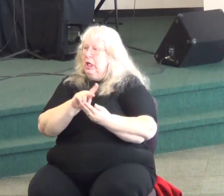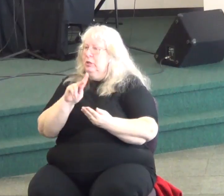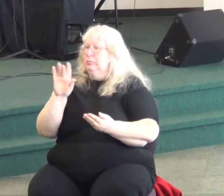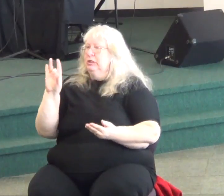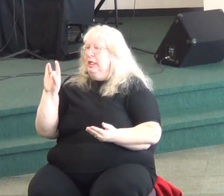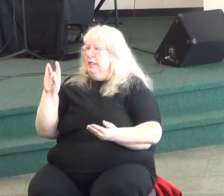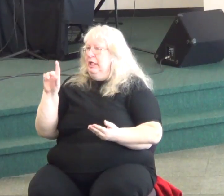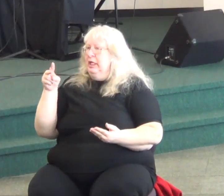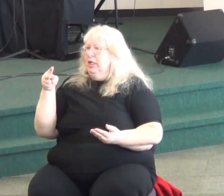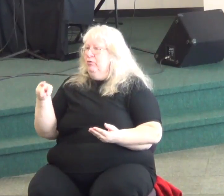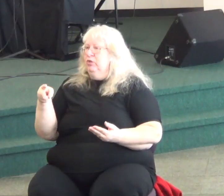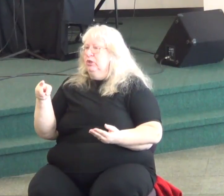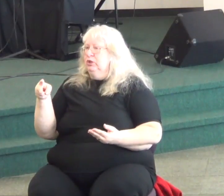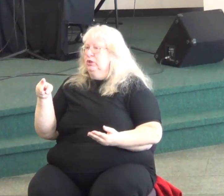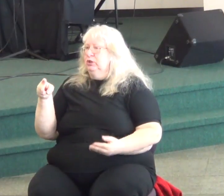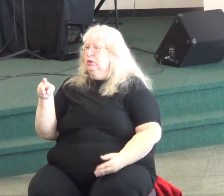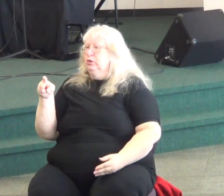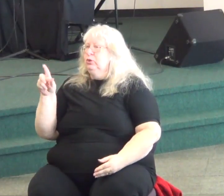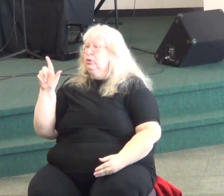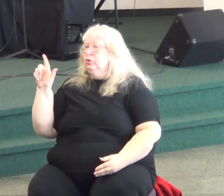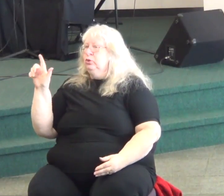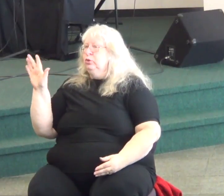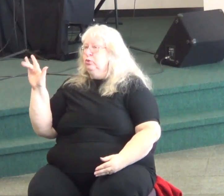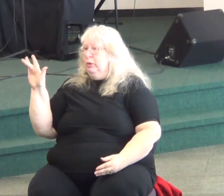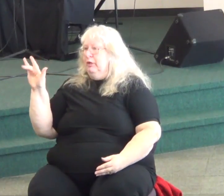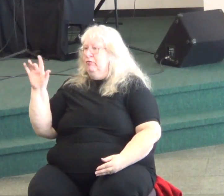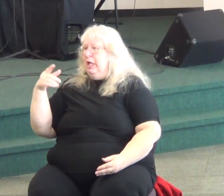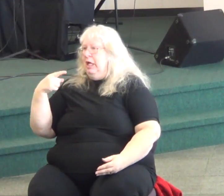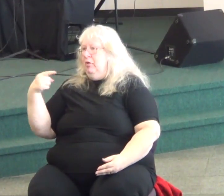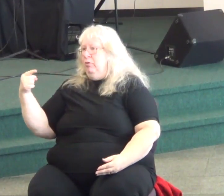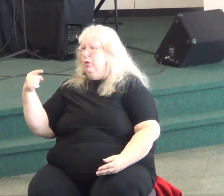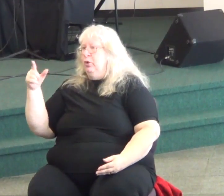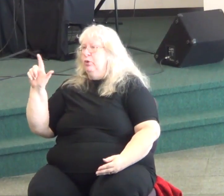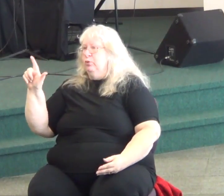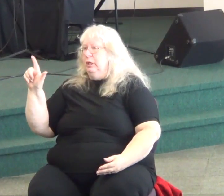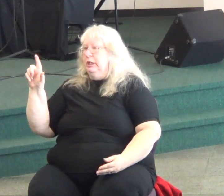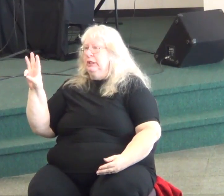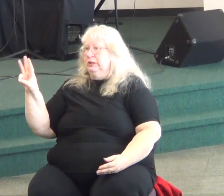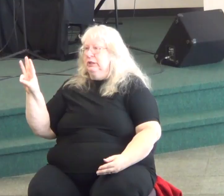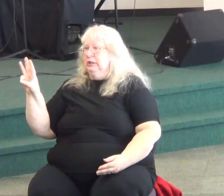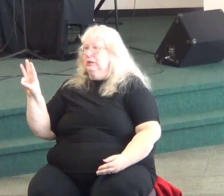and 26. It's what they're quoting. You have that up there, Patrick?